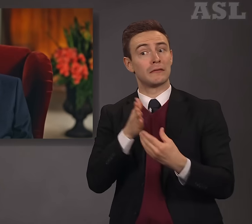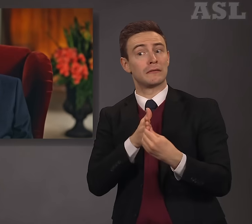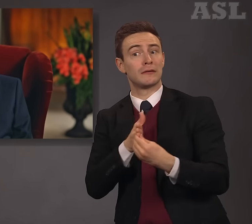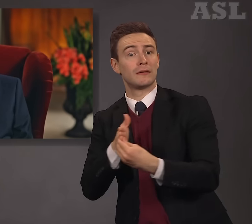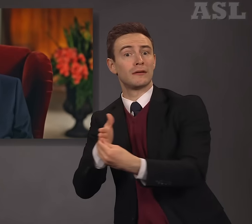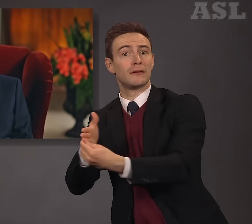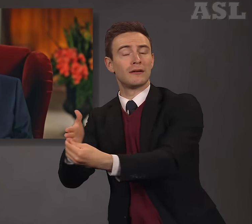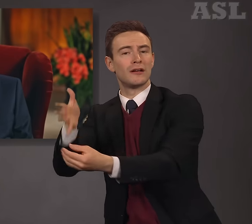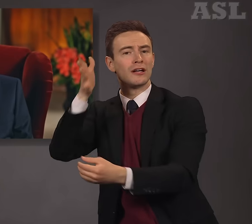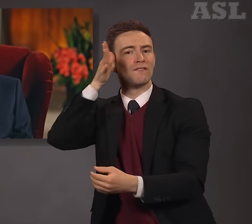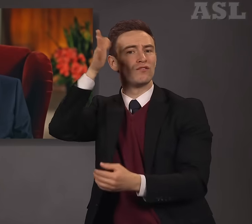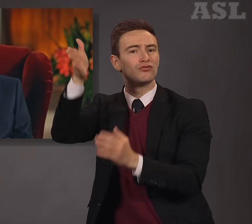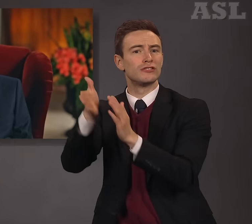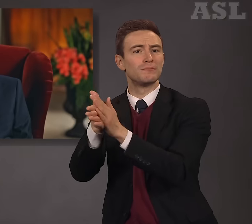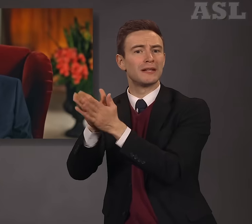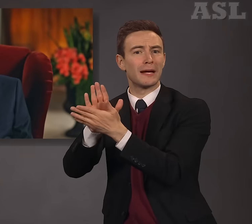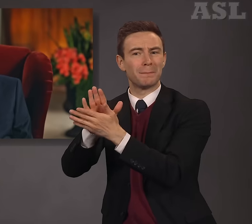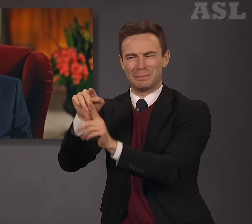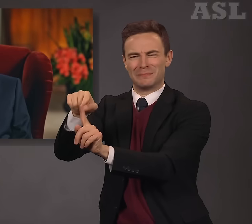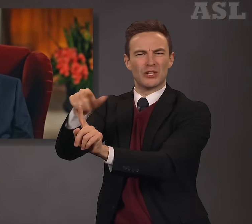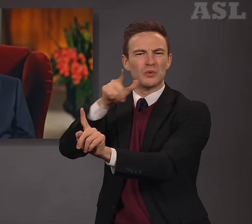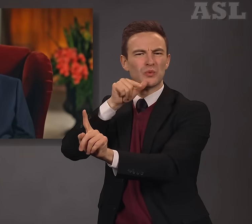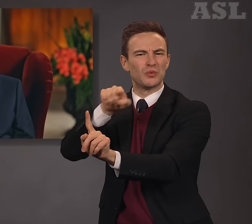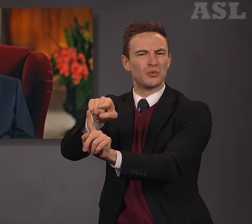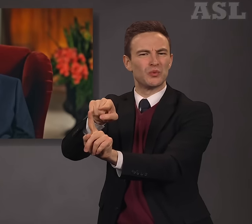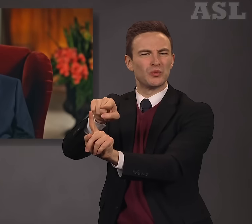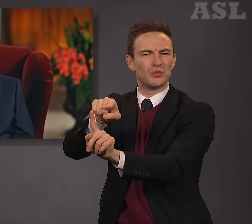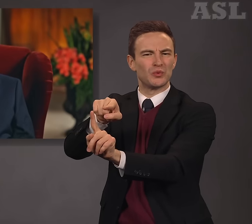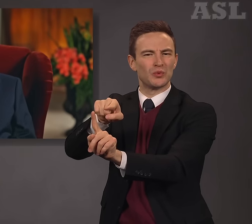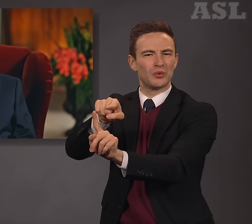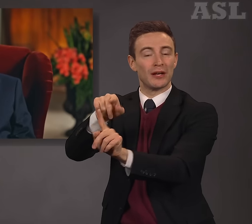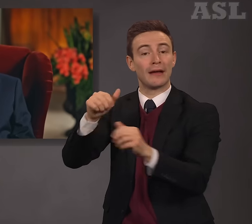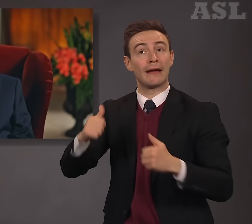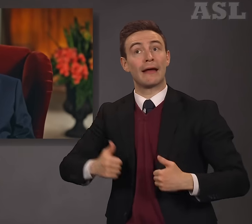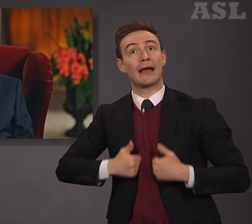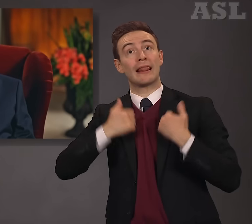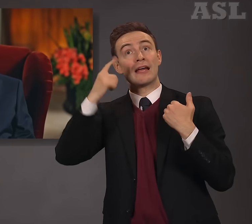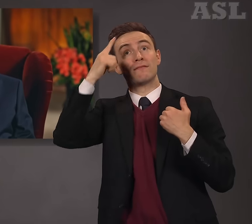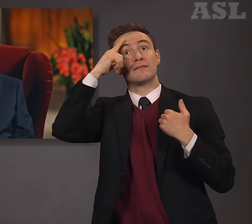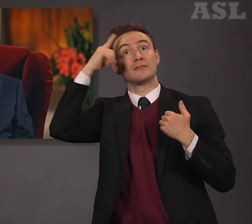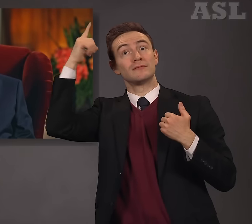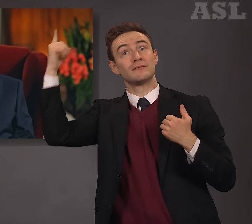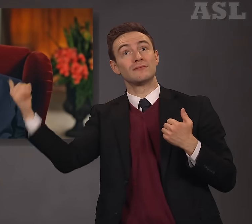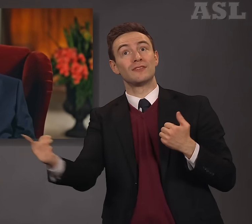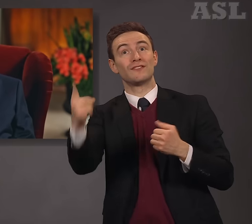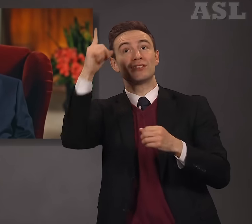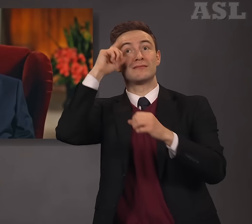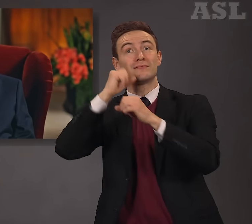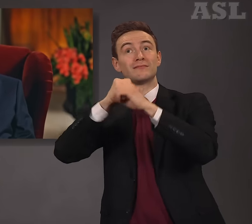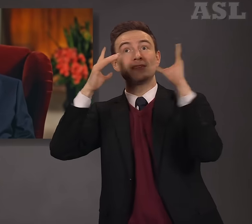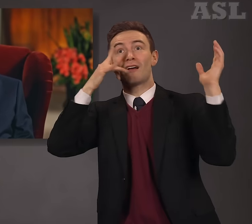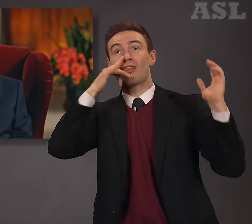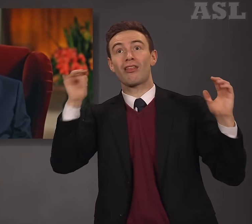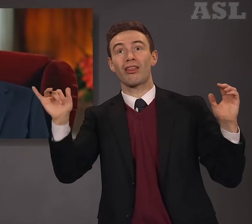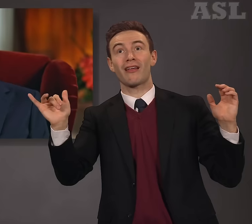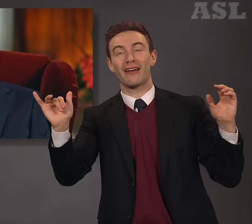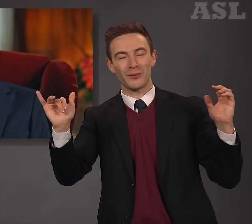who you can become, and the kind of life you can have forever.